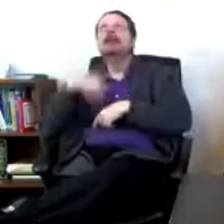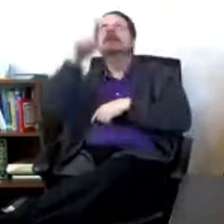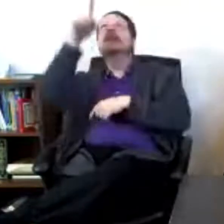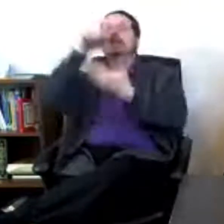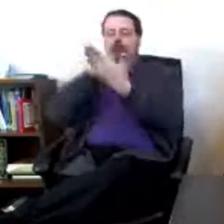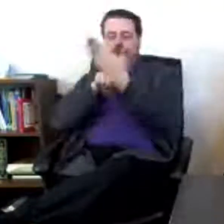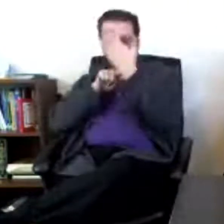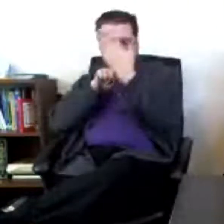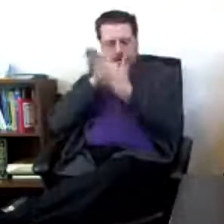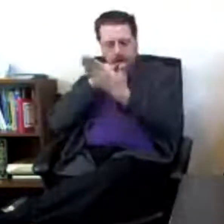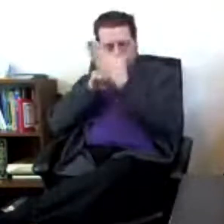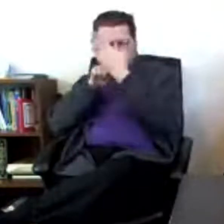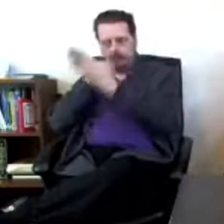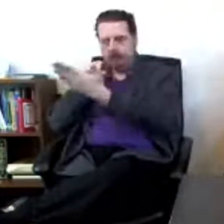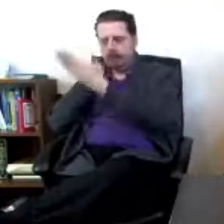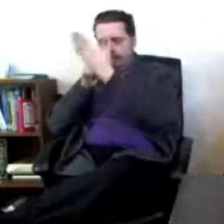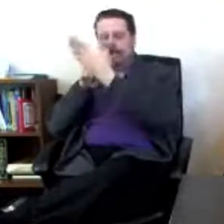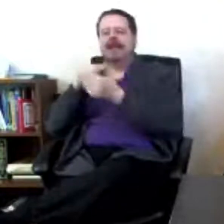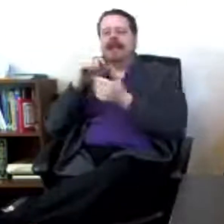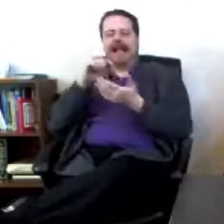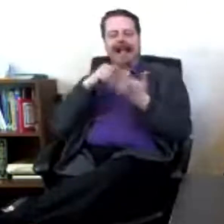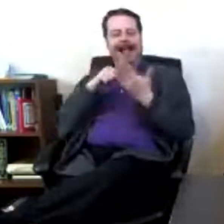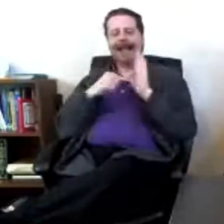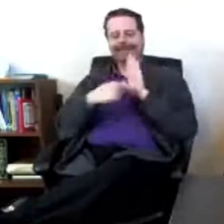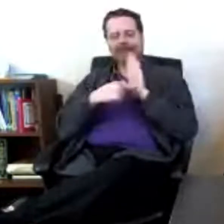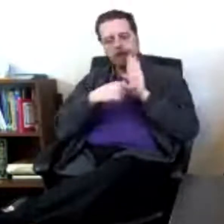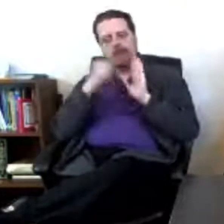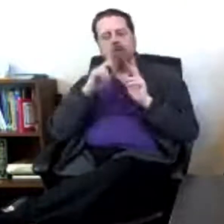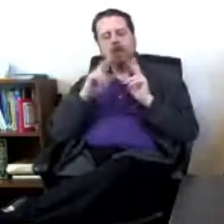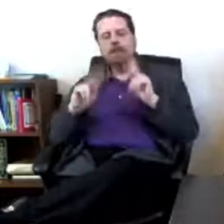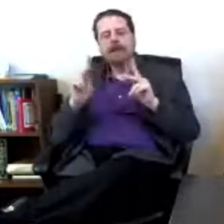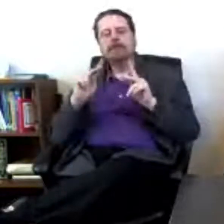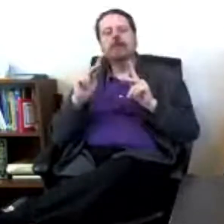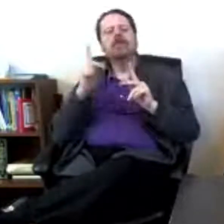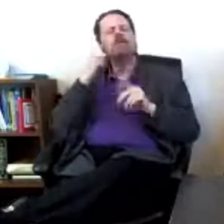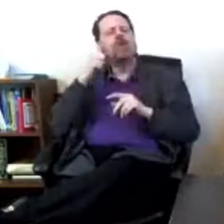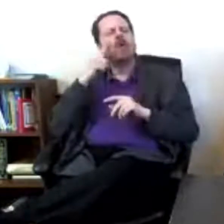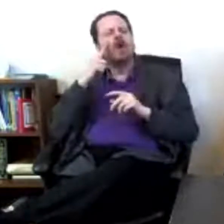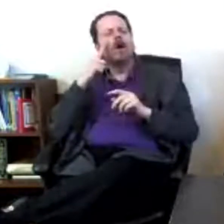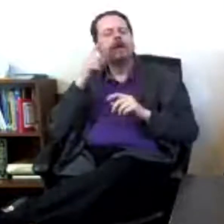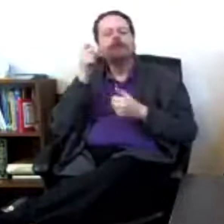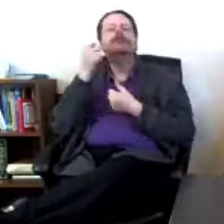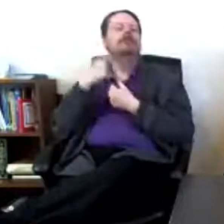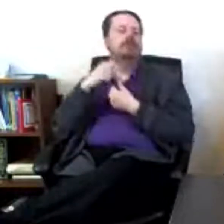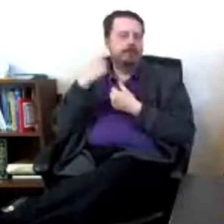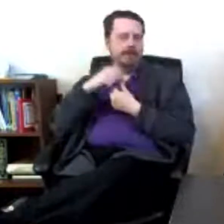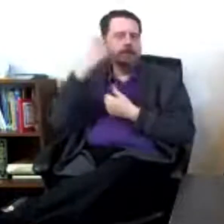those examples for people so that they may remember.